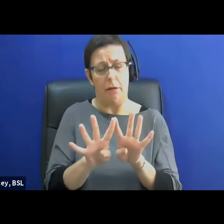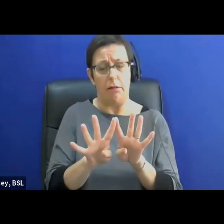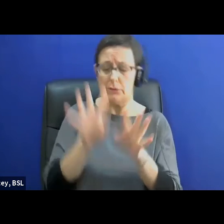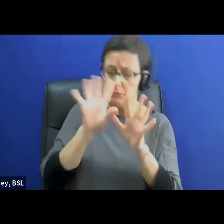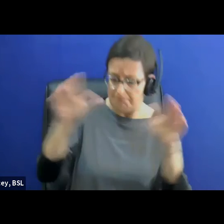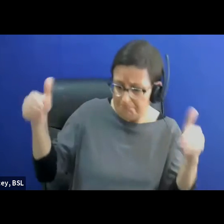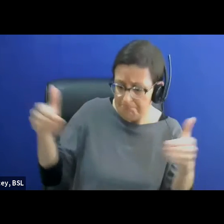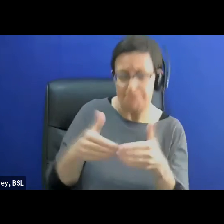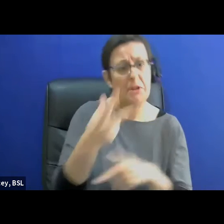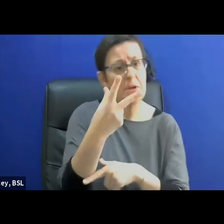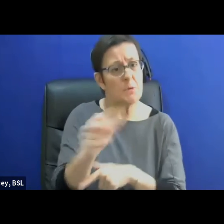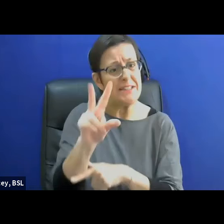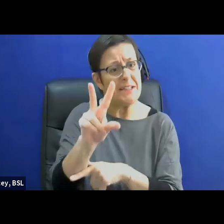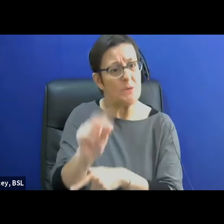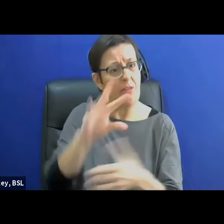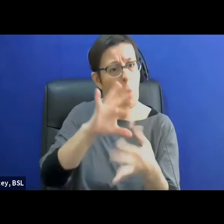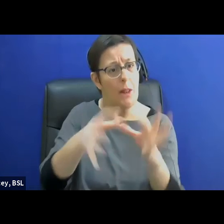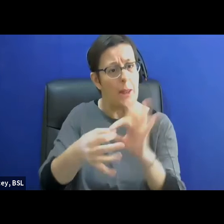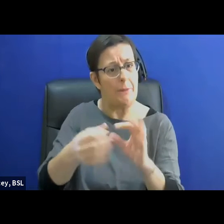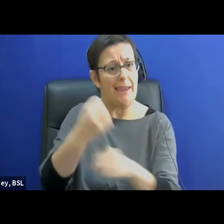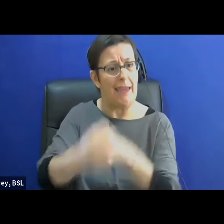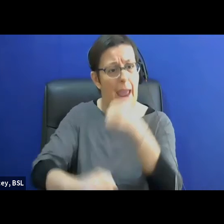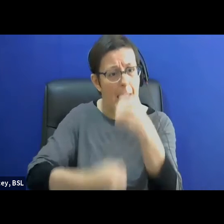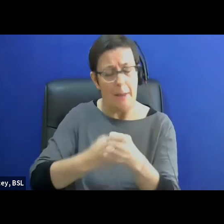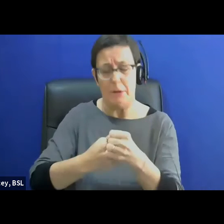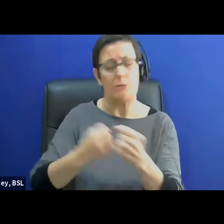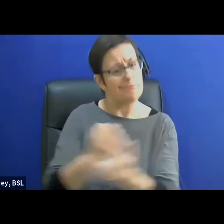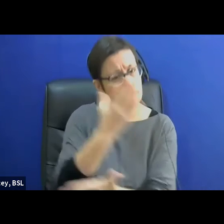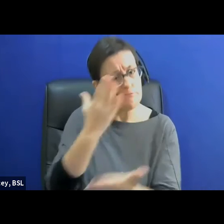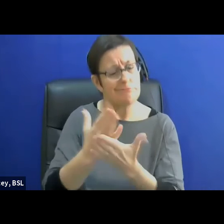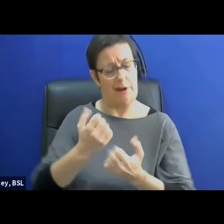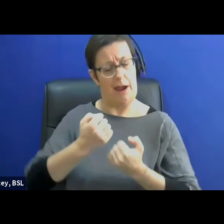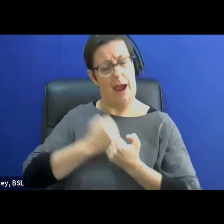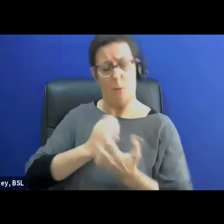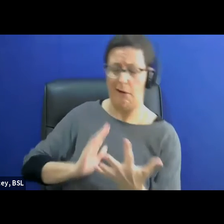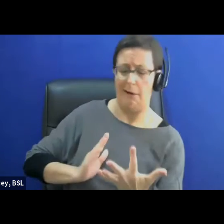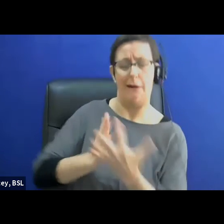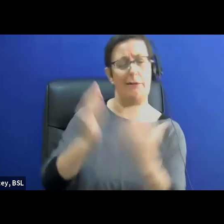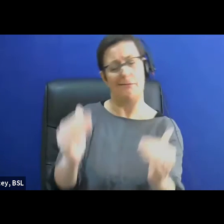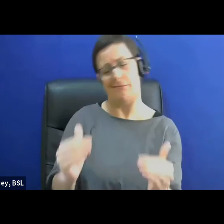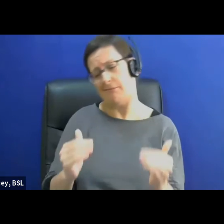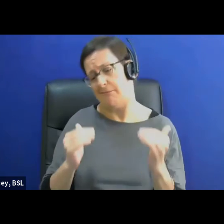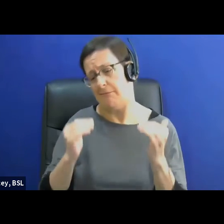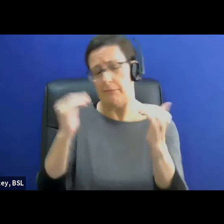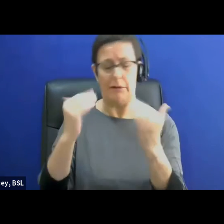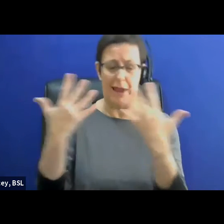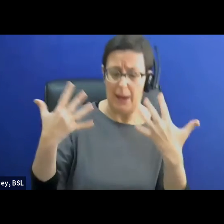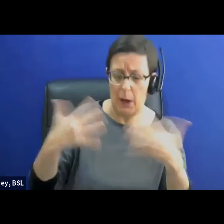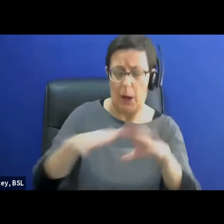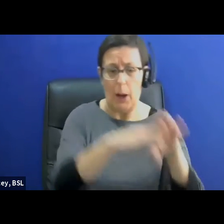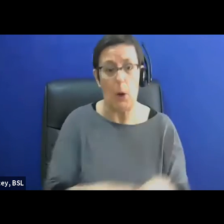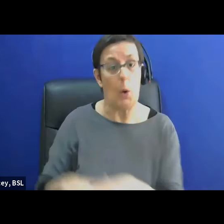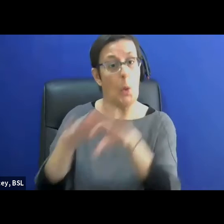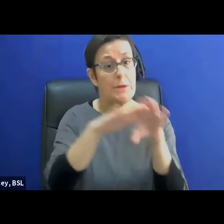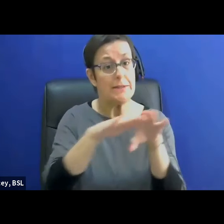were really pushing the boundaries up in terms of accessibility, inclusivity, and everything else like that. And I've carried on